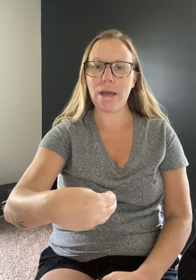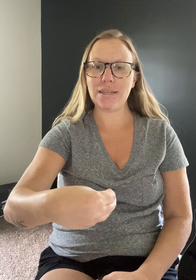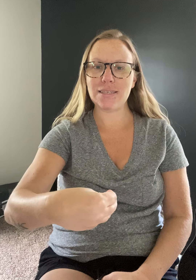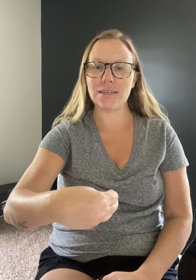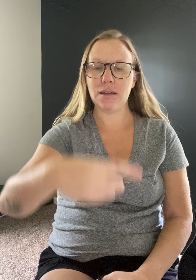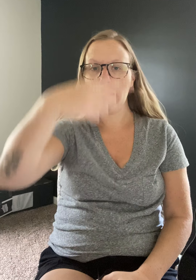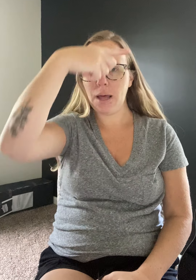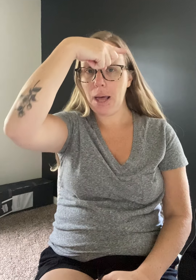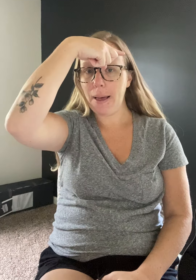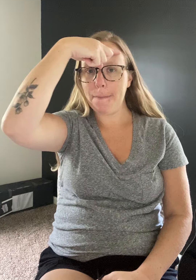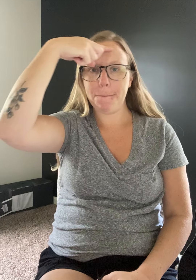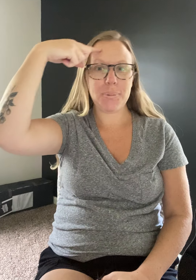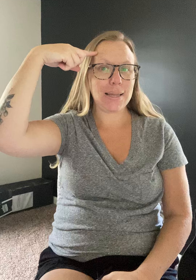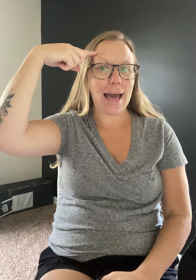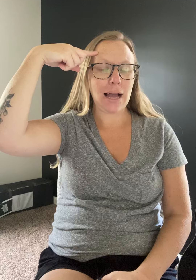white. Black,